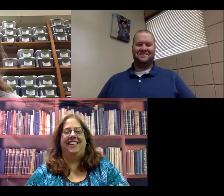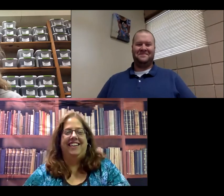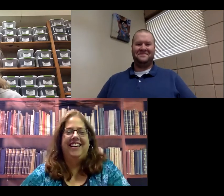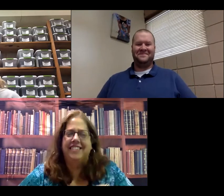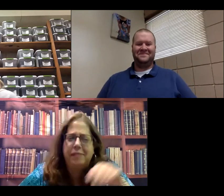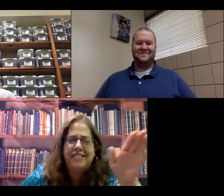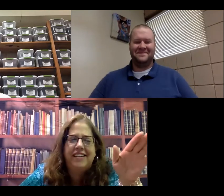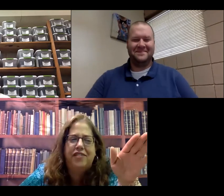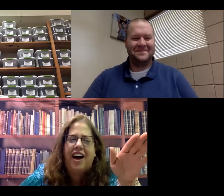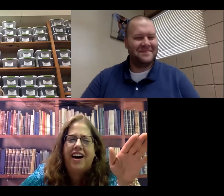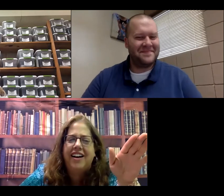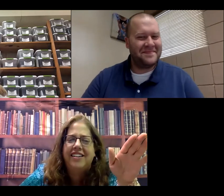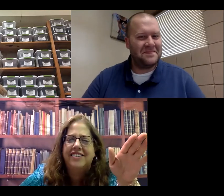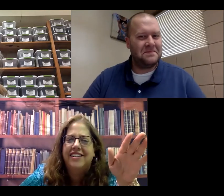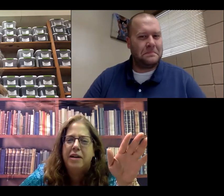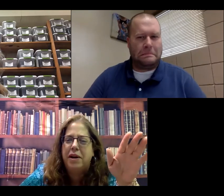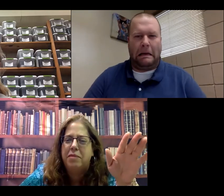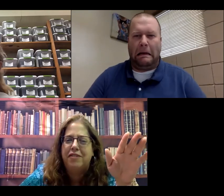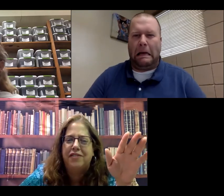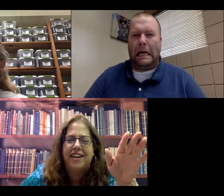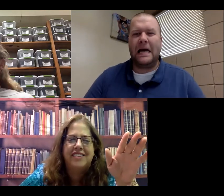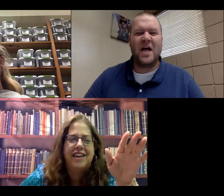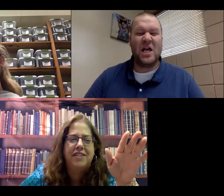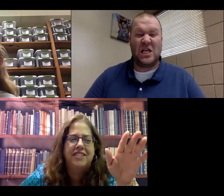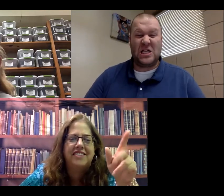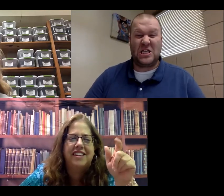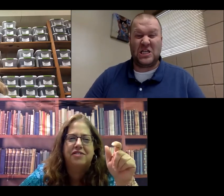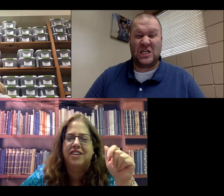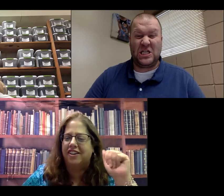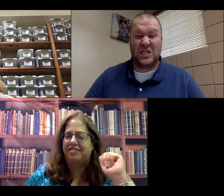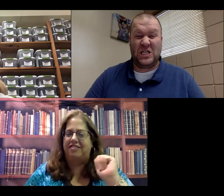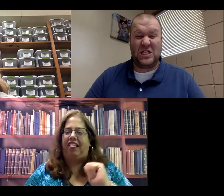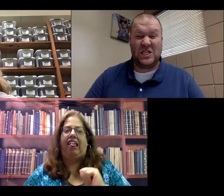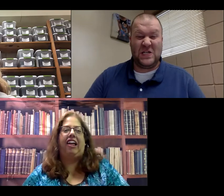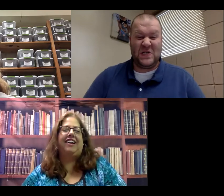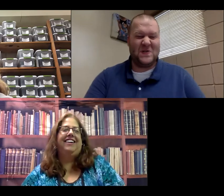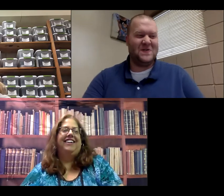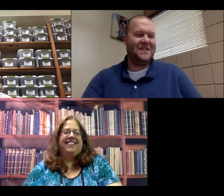Mud. Did somebody say flies? A peanut butter and fly sandwich? That sounds really gross.